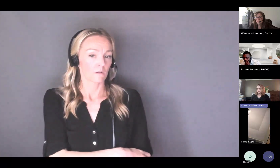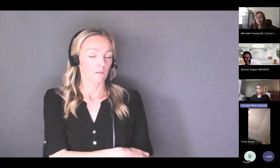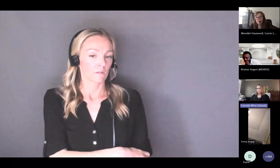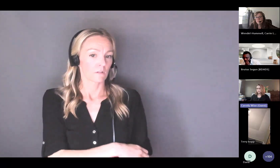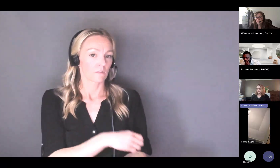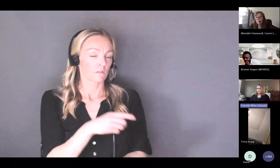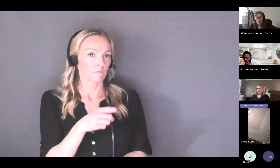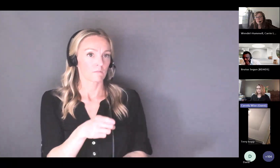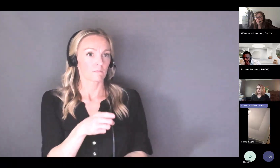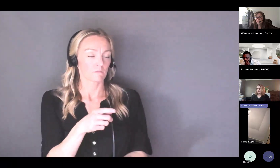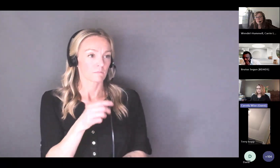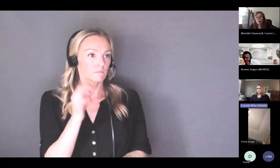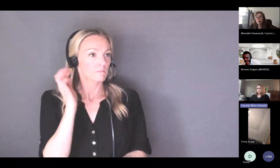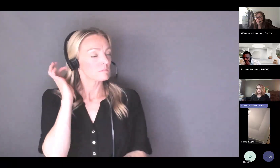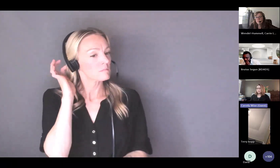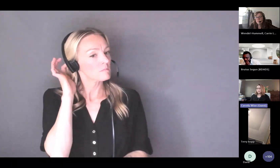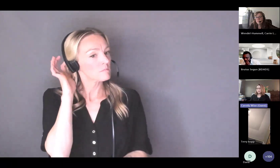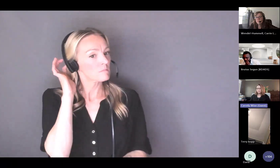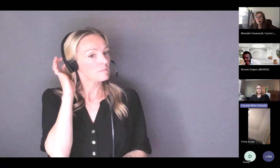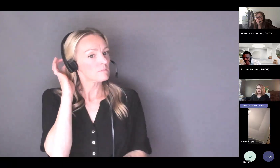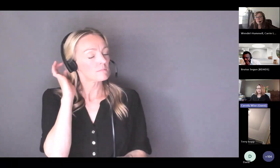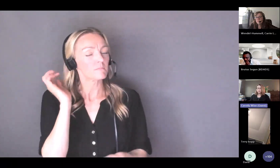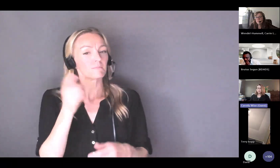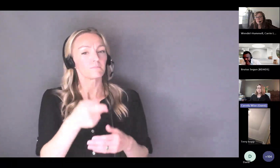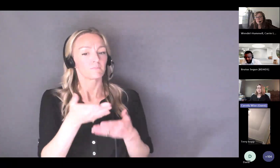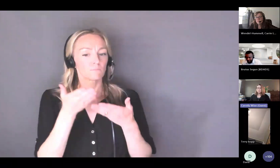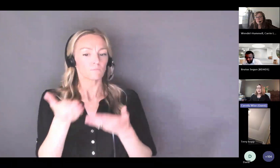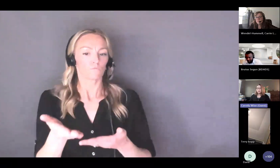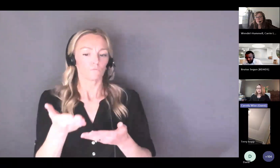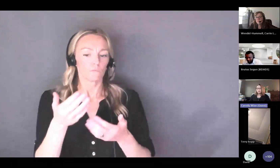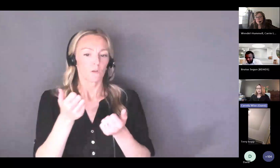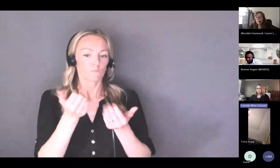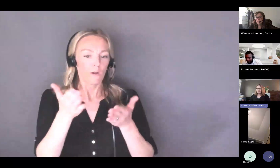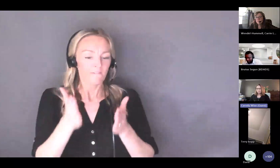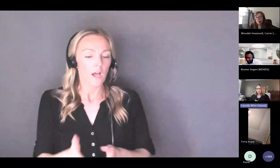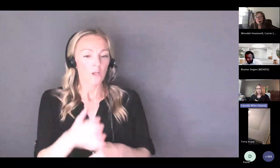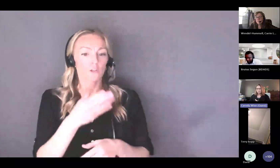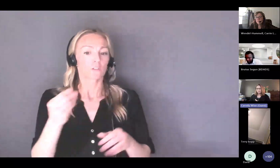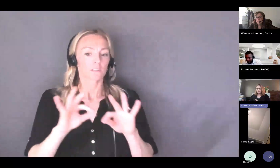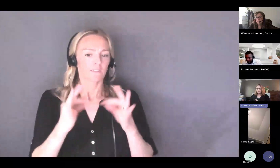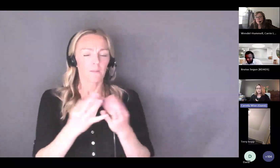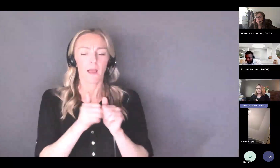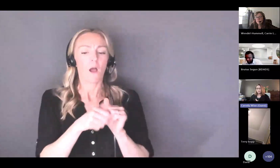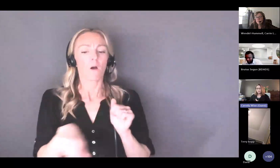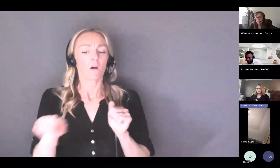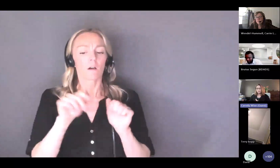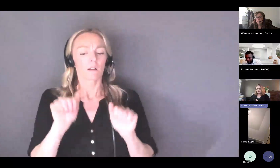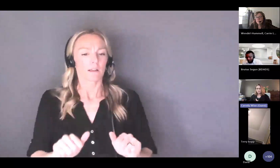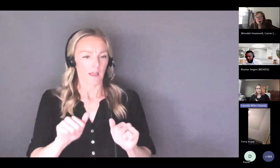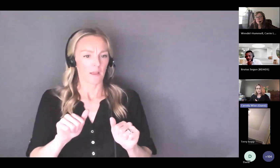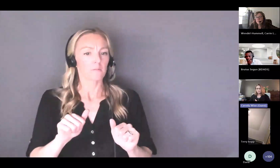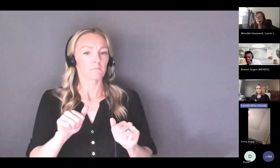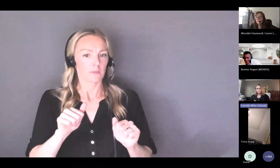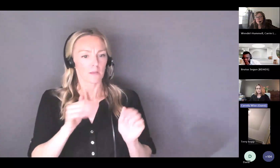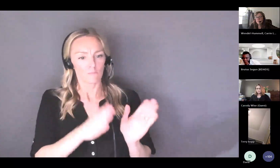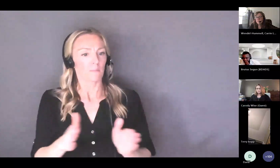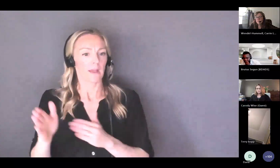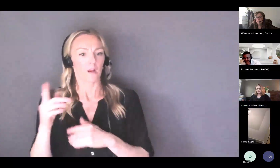suggest that providers and families come adequately prepared for a MIFI